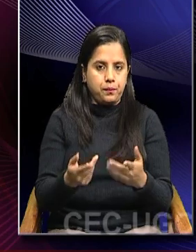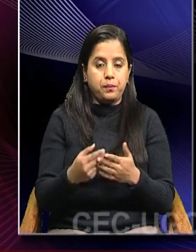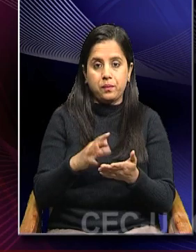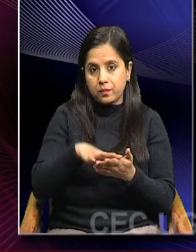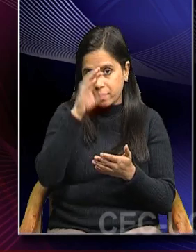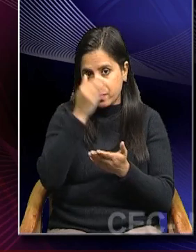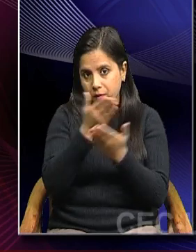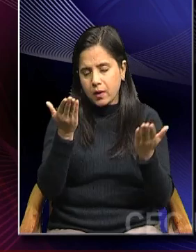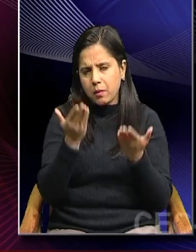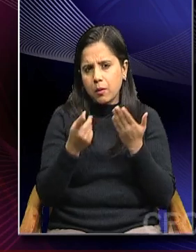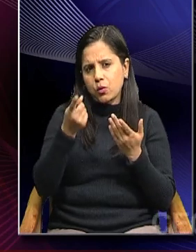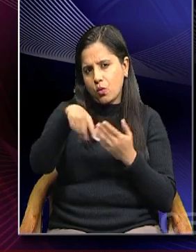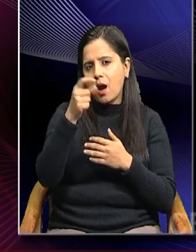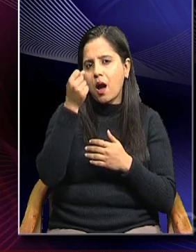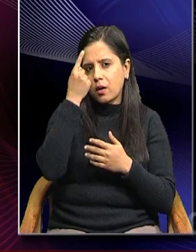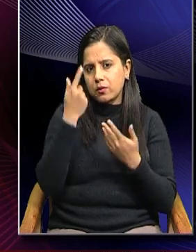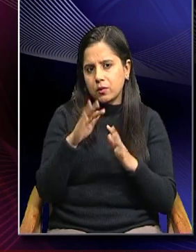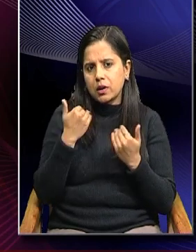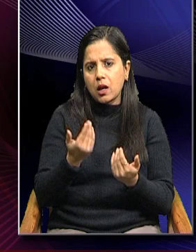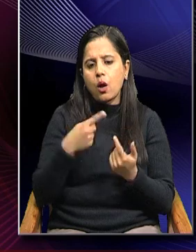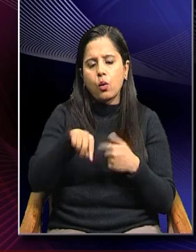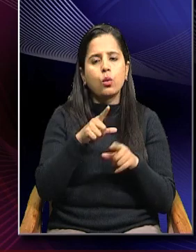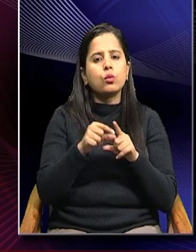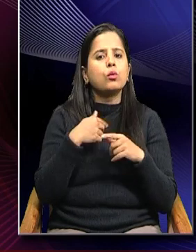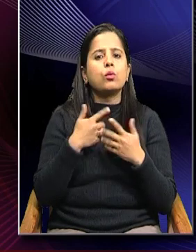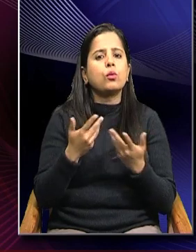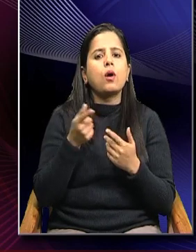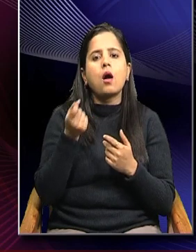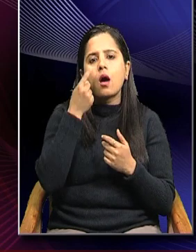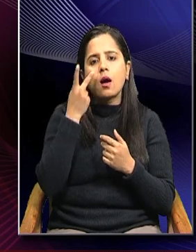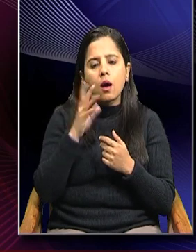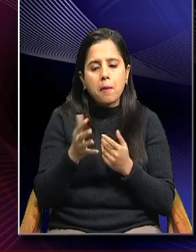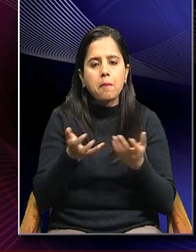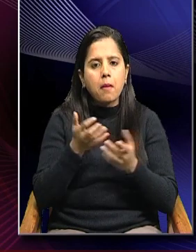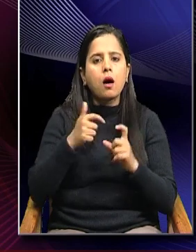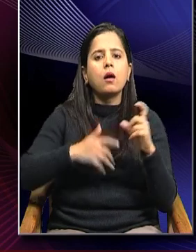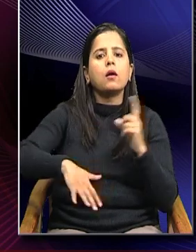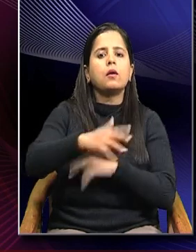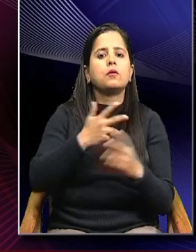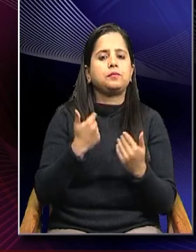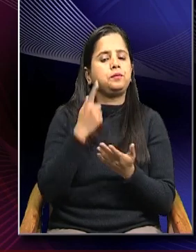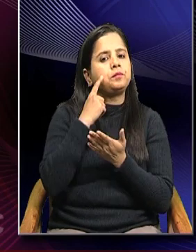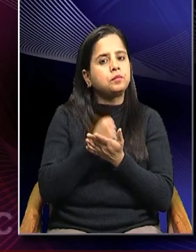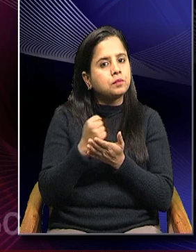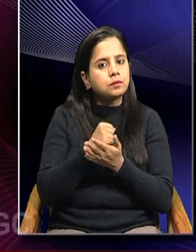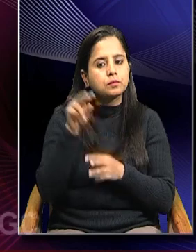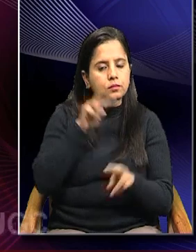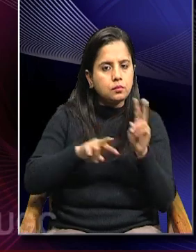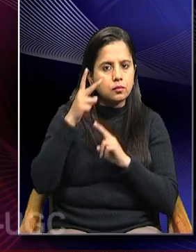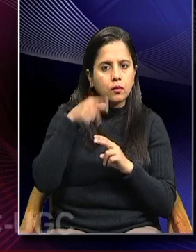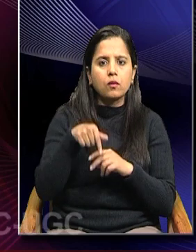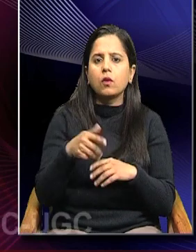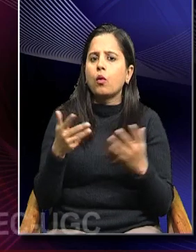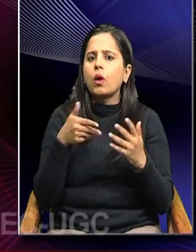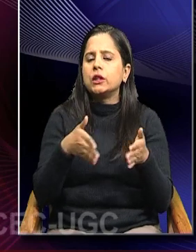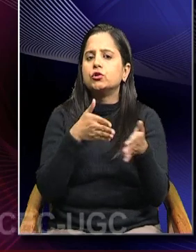learners, by now you must have understood what we are doing into understanding marketing environment. We are trying to understand that what kind